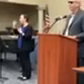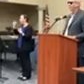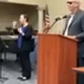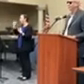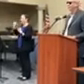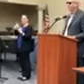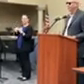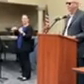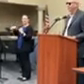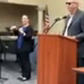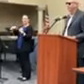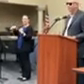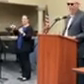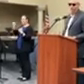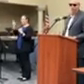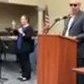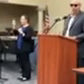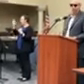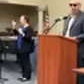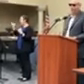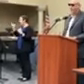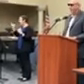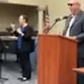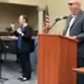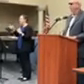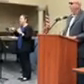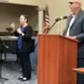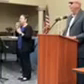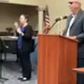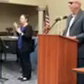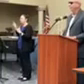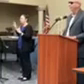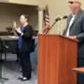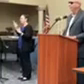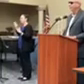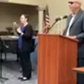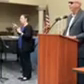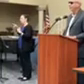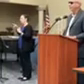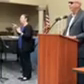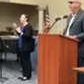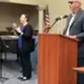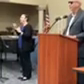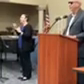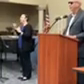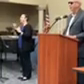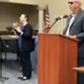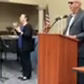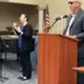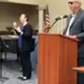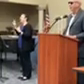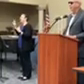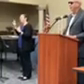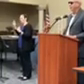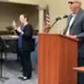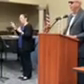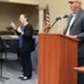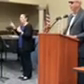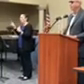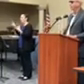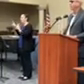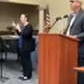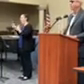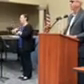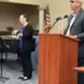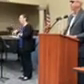Florida Randolph Shepard vendors. My friend is Chip Bessler, president of Ancient City Roadrunners here in St. Augustine.